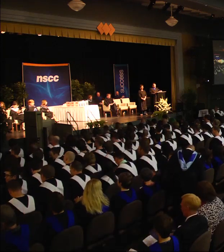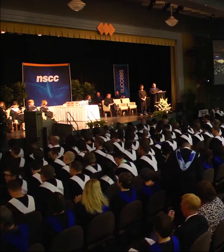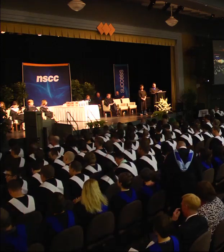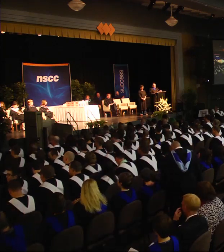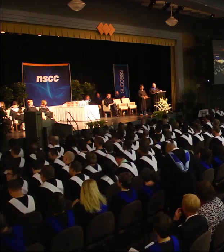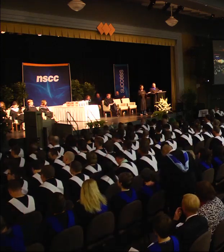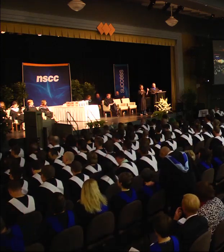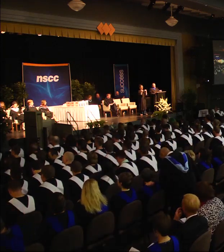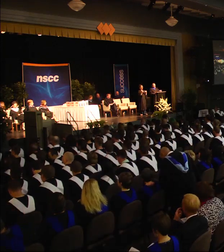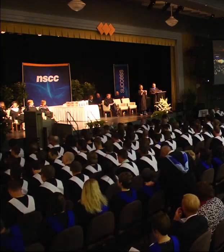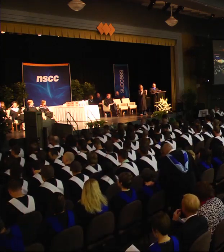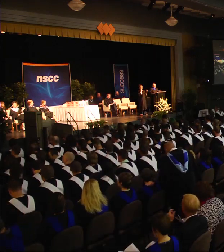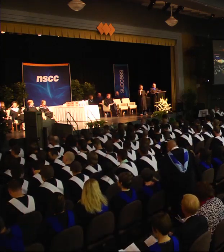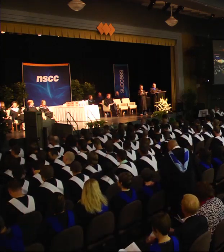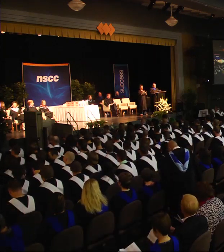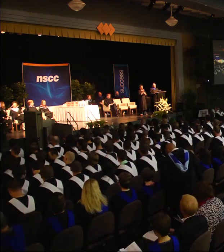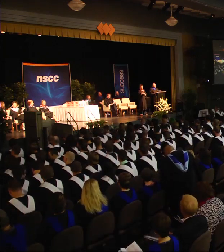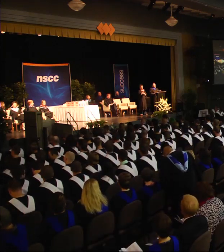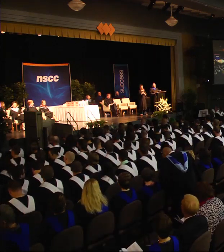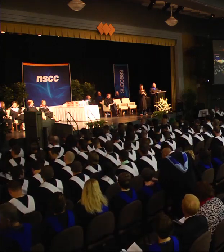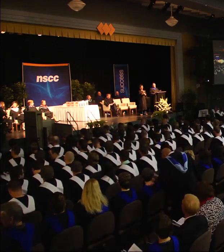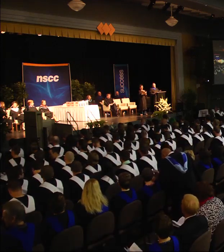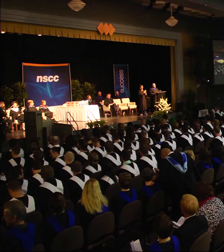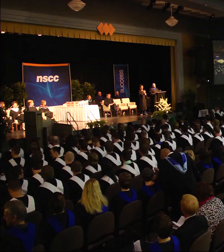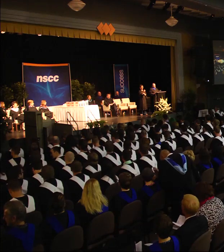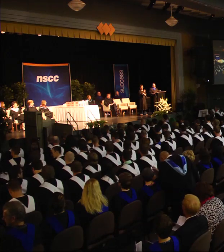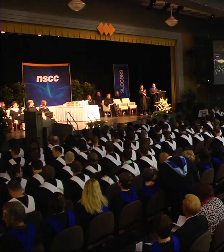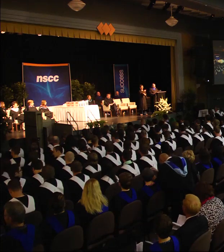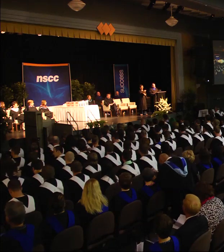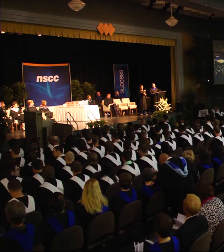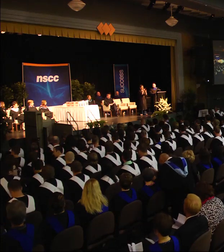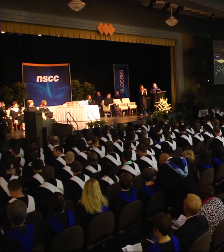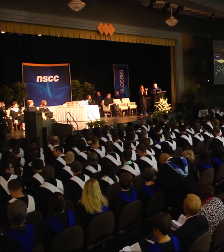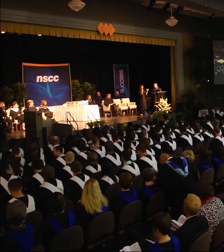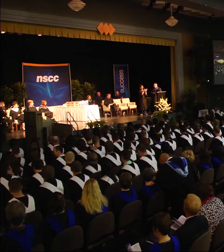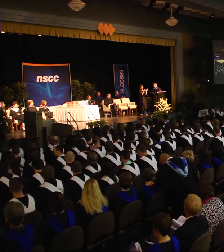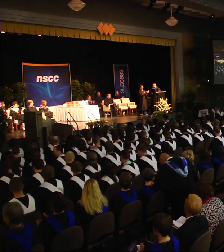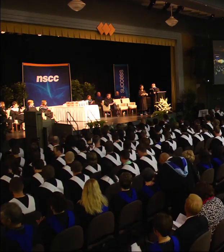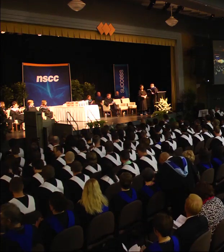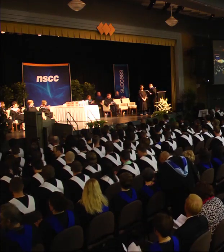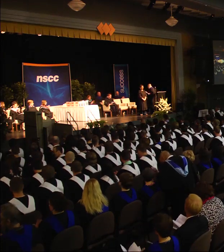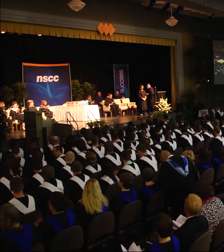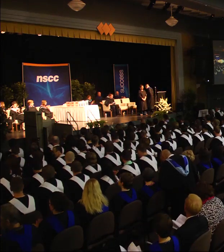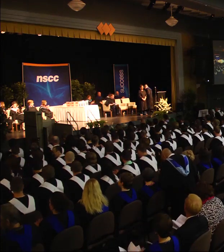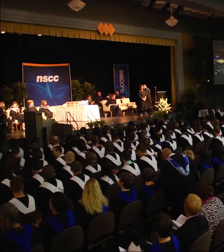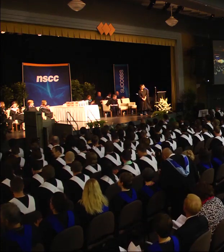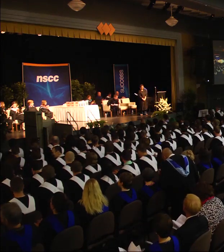I would also like to welcome Wendy Doucette, our sign language interpreter.